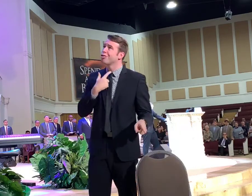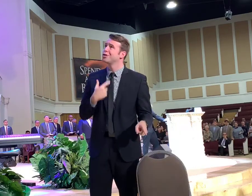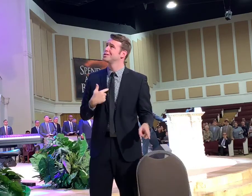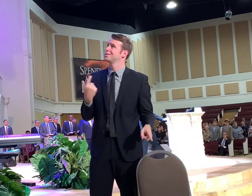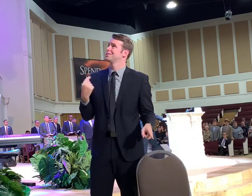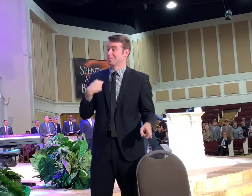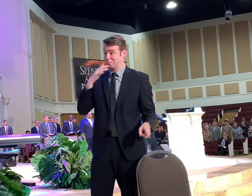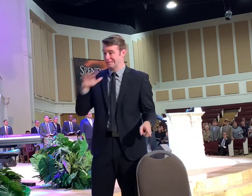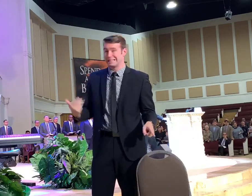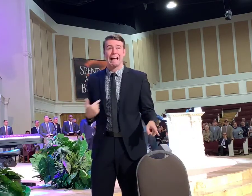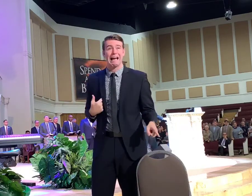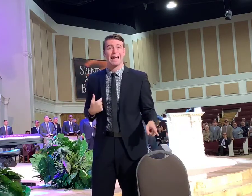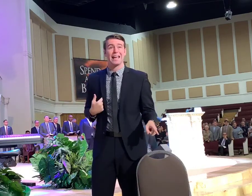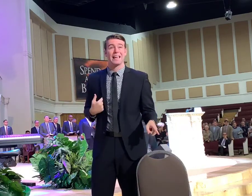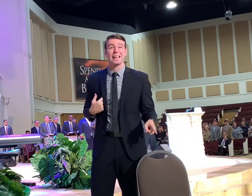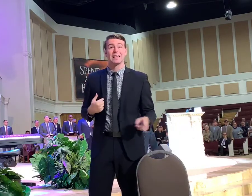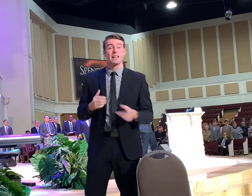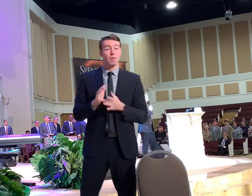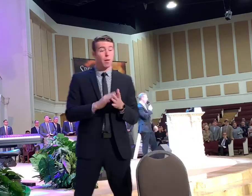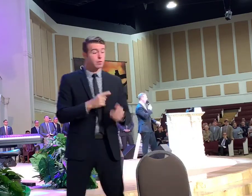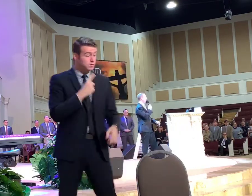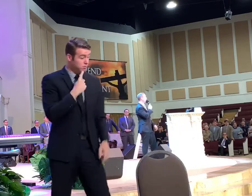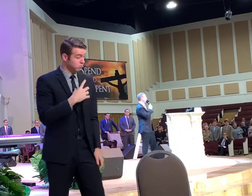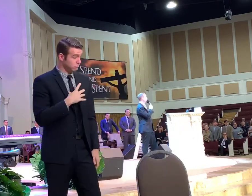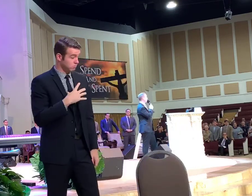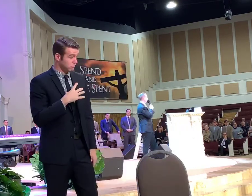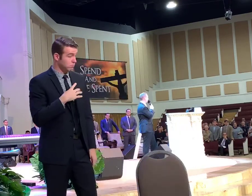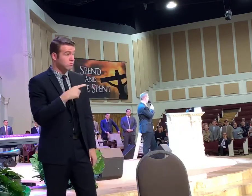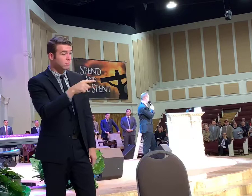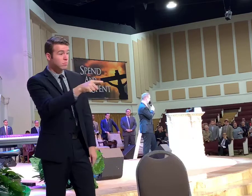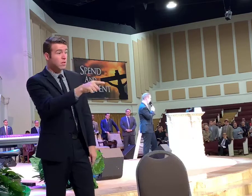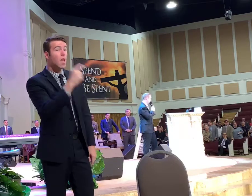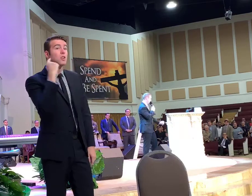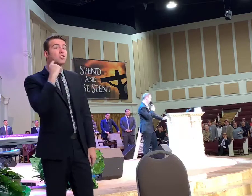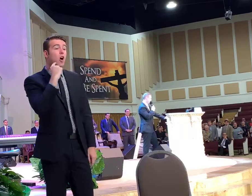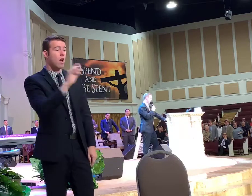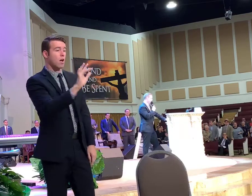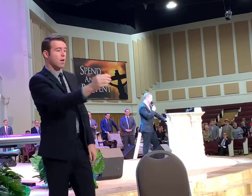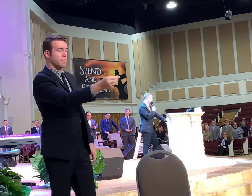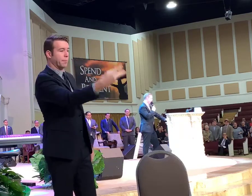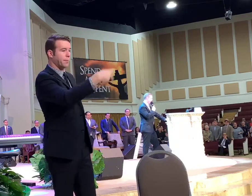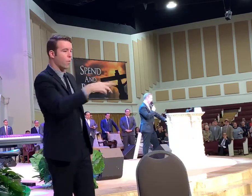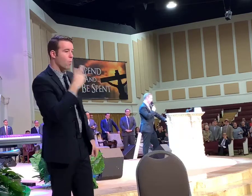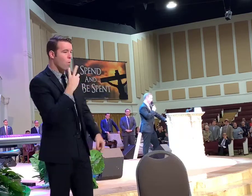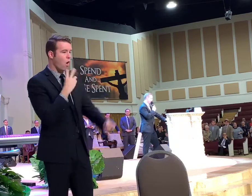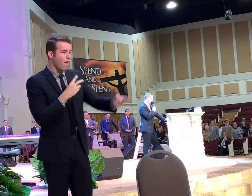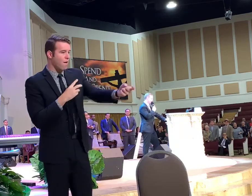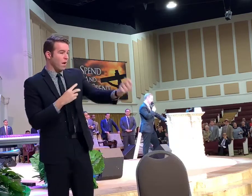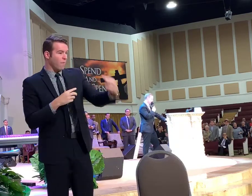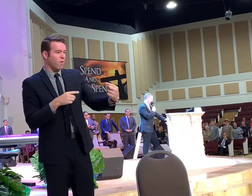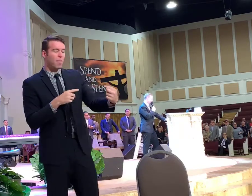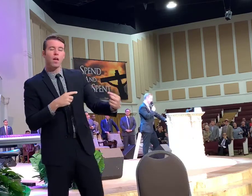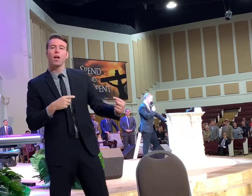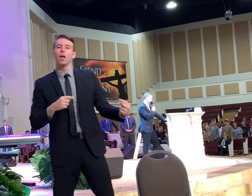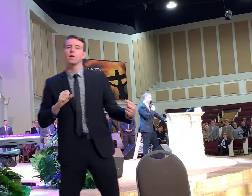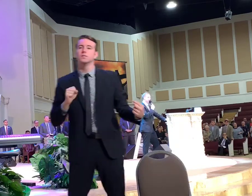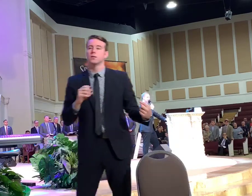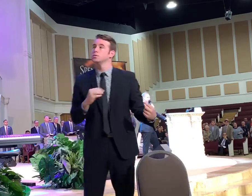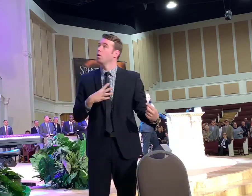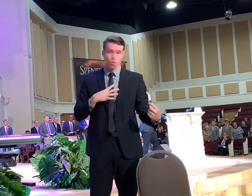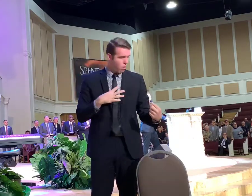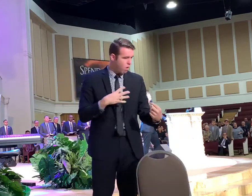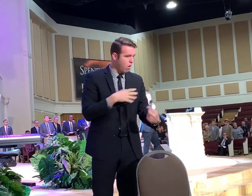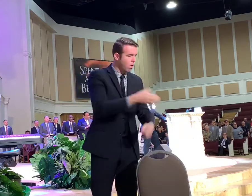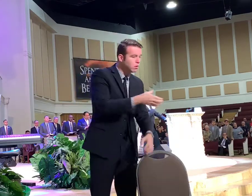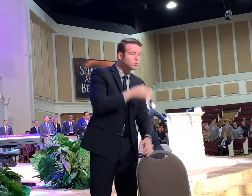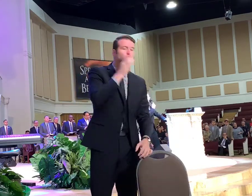for thirst? And the Bible says God clave a hollow place that was in the jaw. water came out and he was revived. And